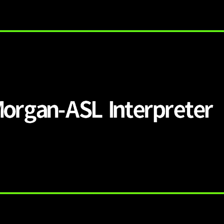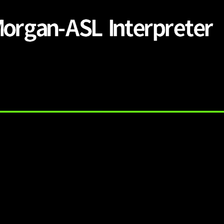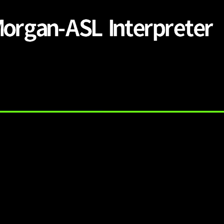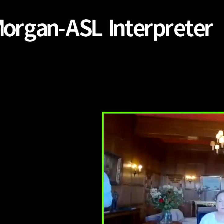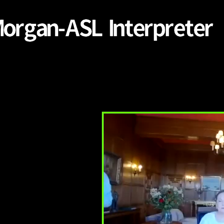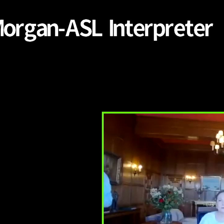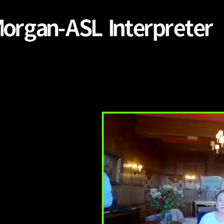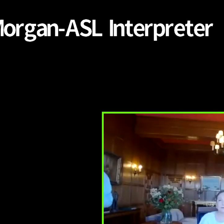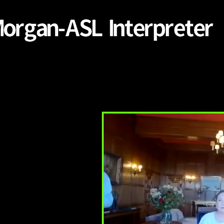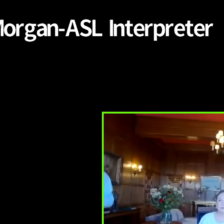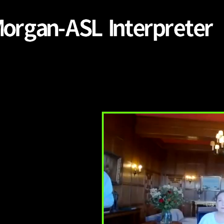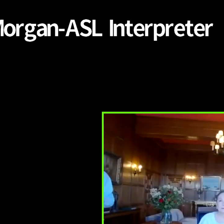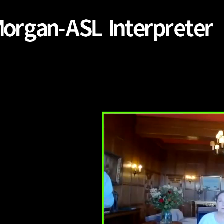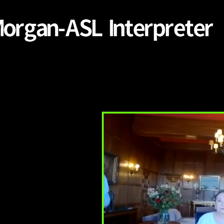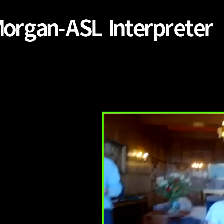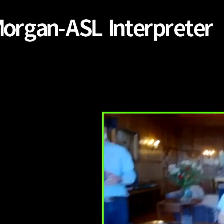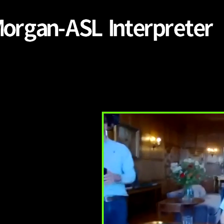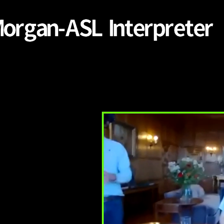No nos ponen.